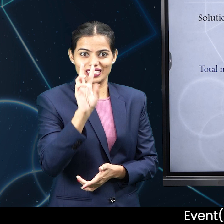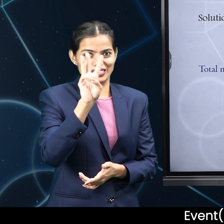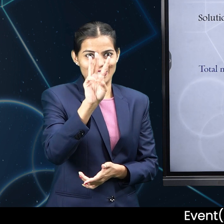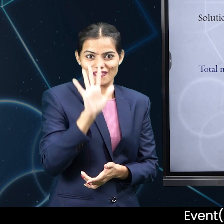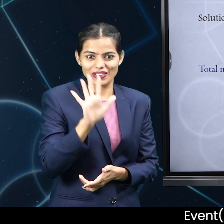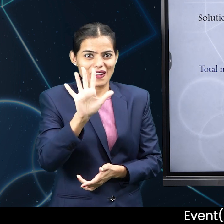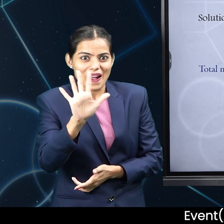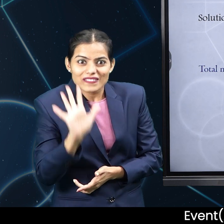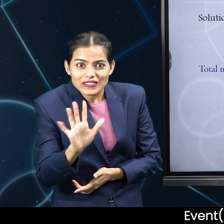number.